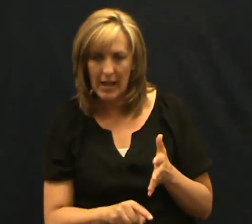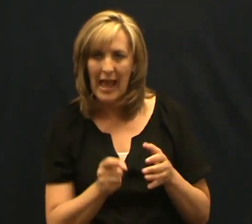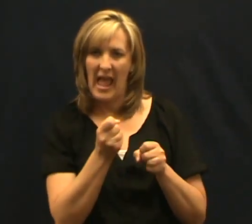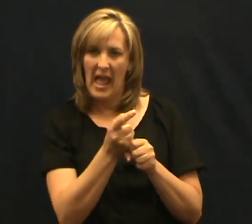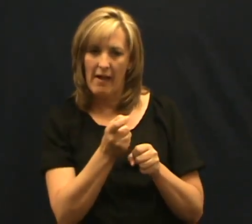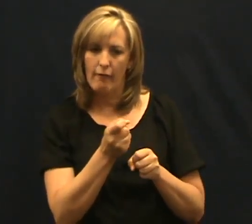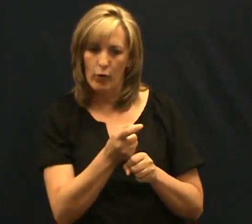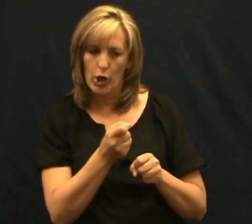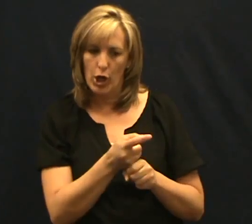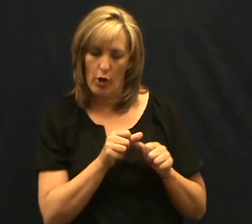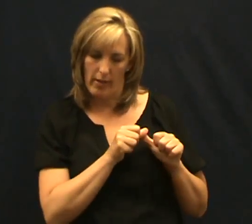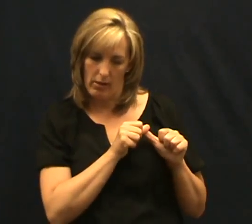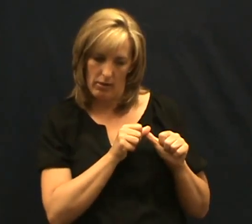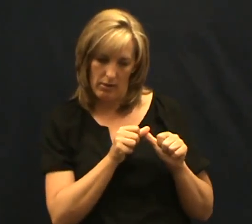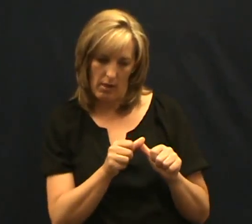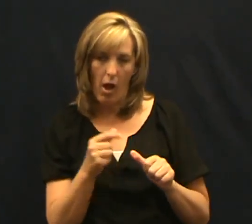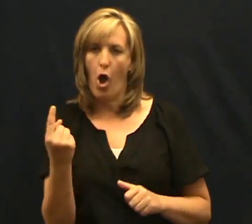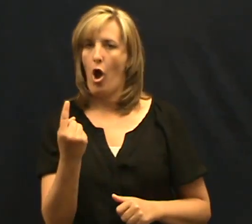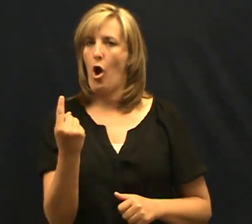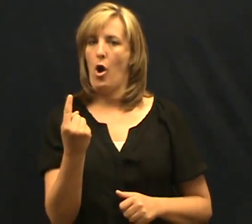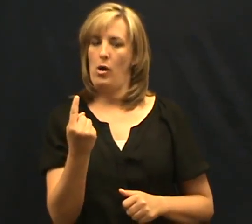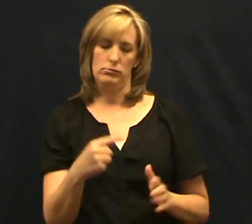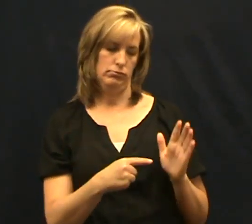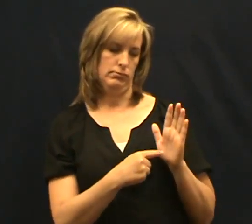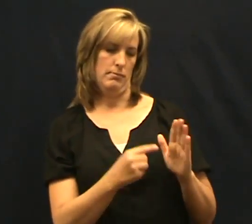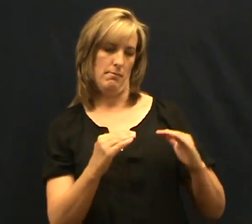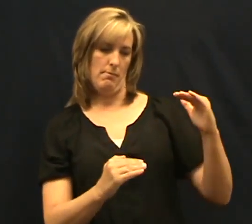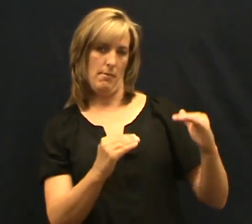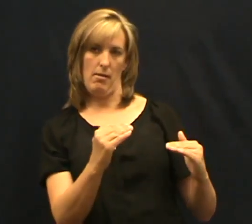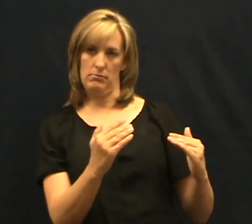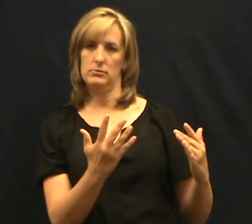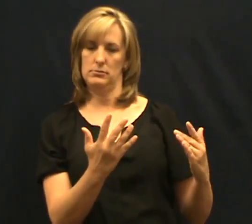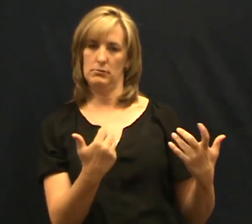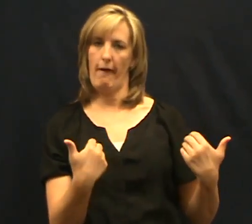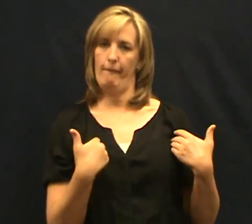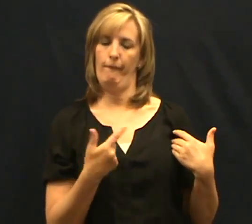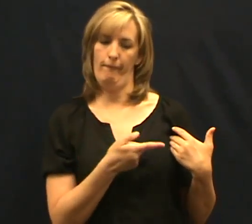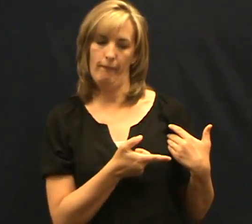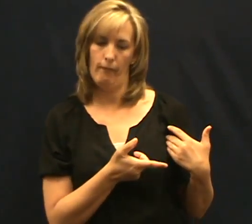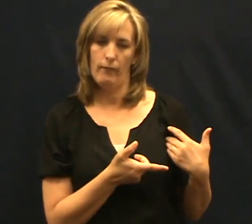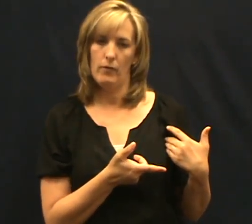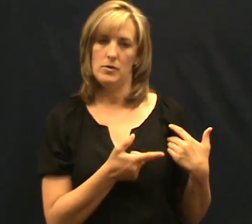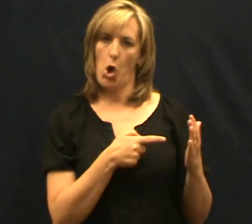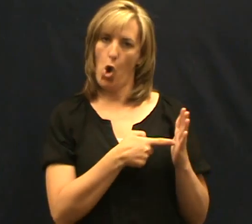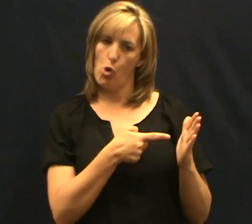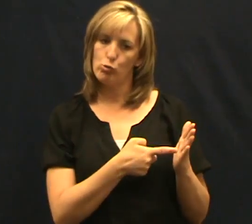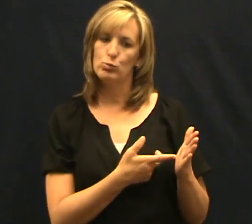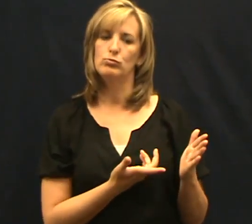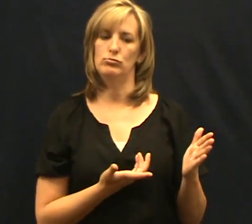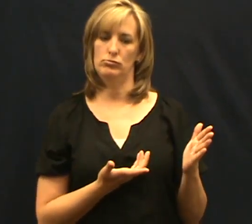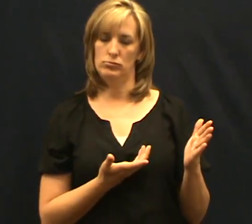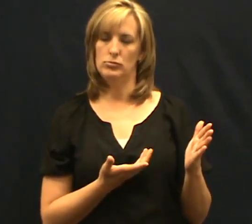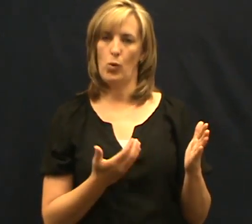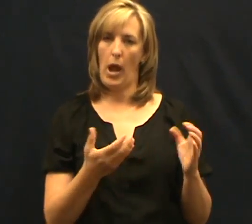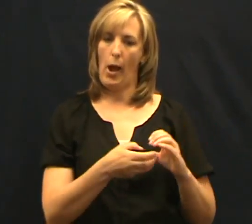words, they are always there to show you what your balances are, what you've got, what you owe, and what you own